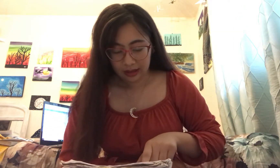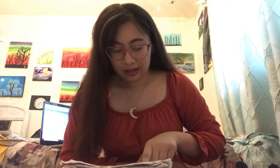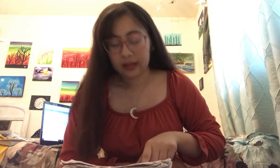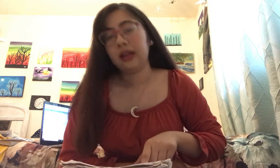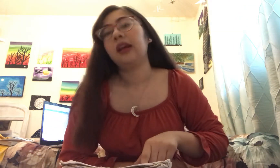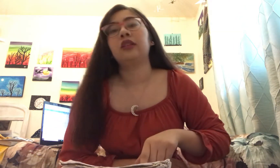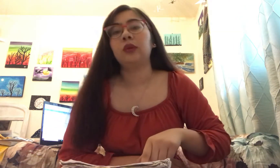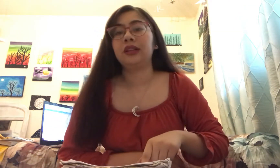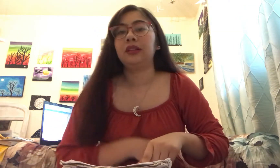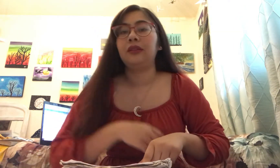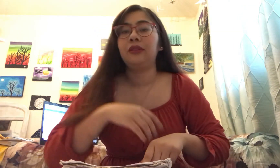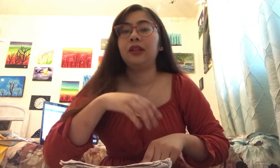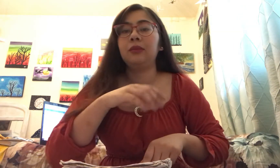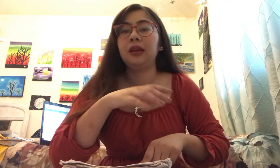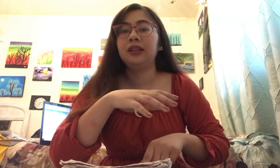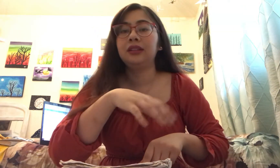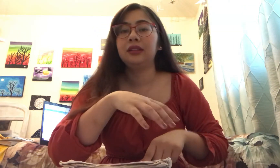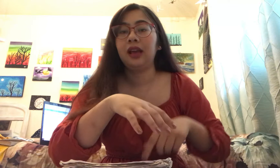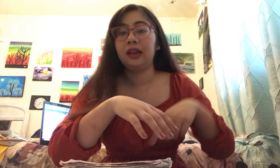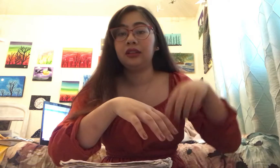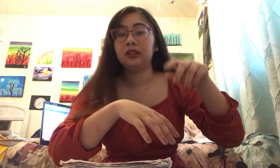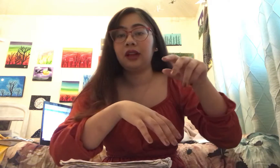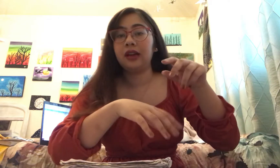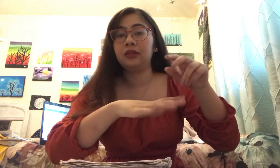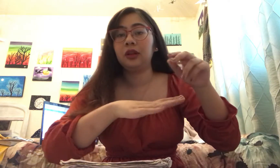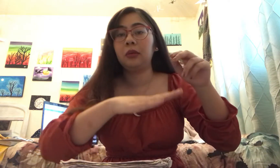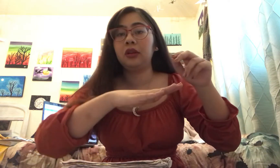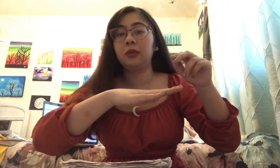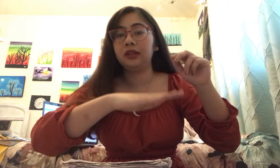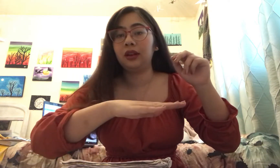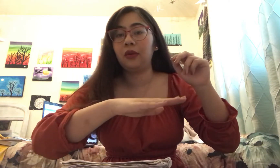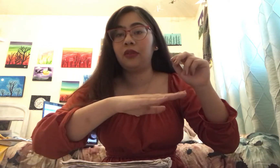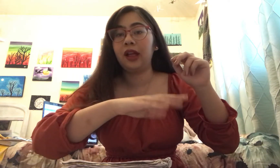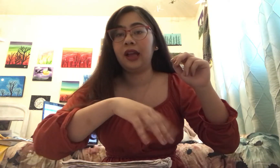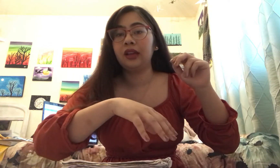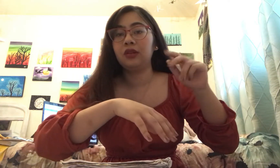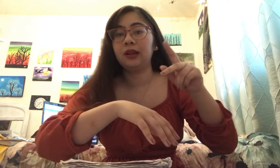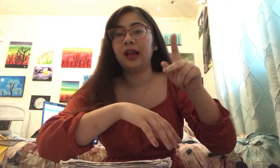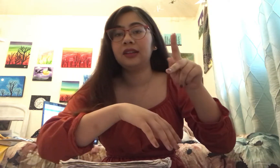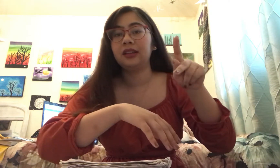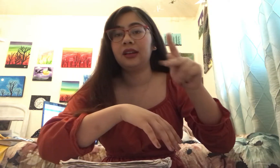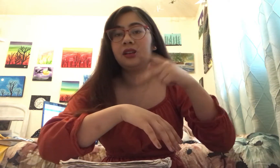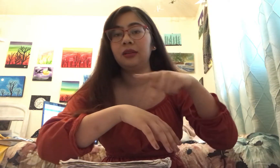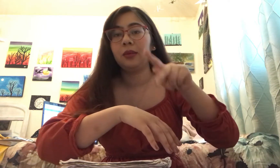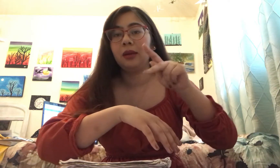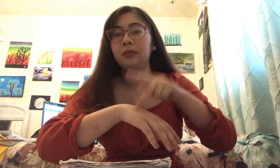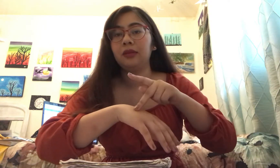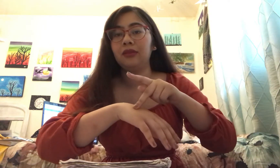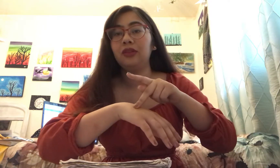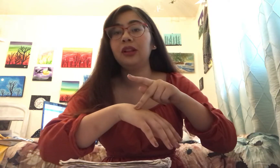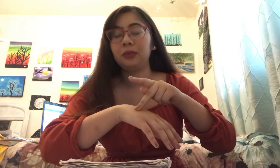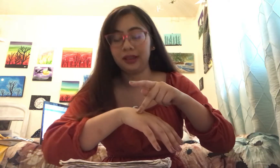Then the next one is the Philippines, and it's kind of similar, but instead of a flat hand, you relax it and it's a P. Philippines.